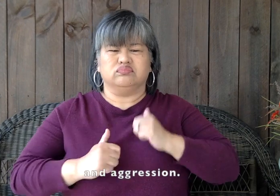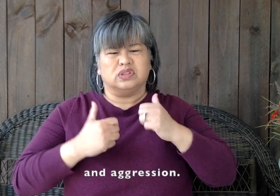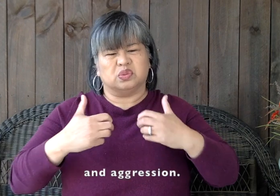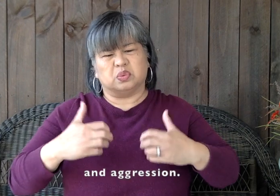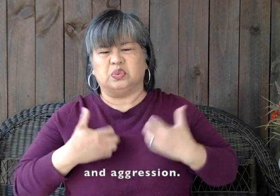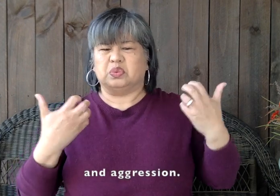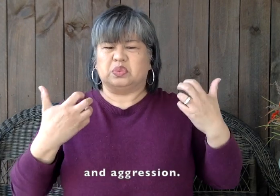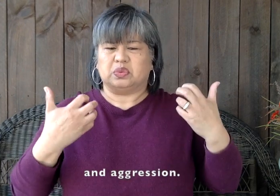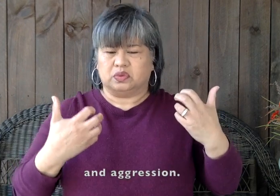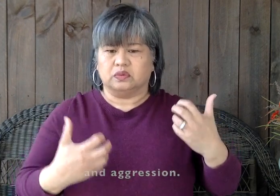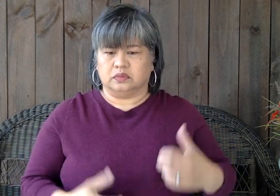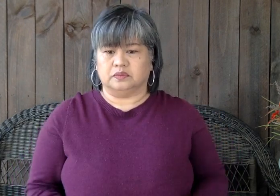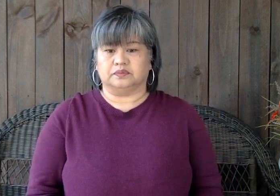and aggression.